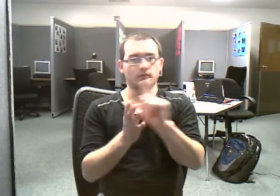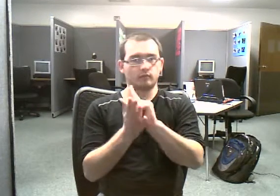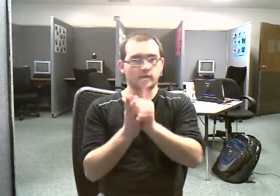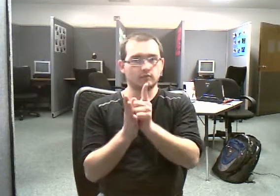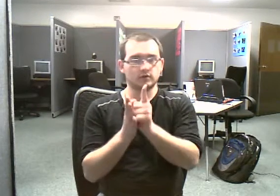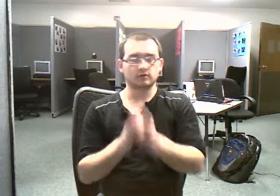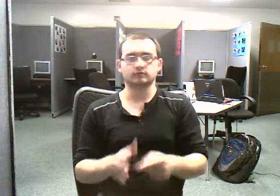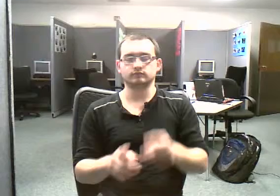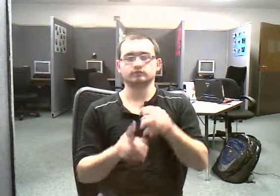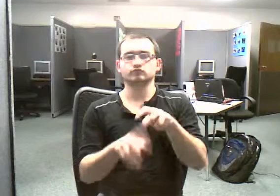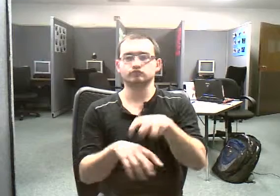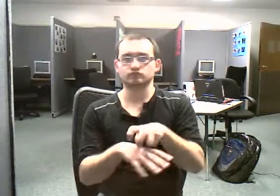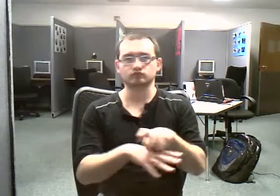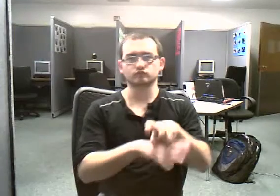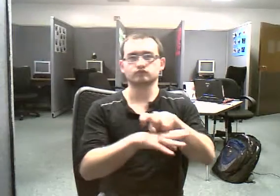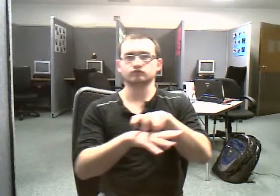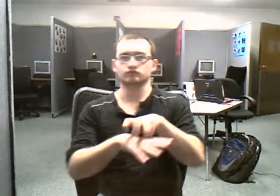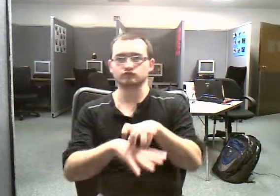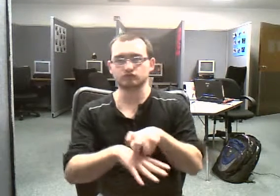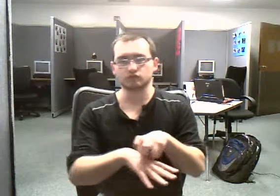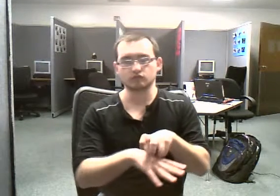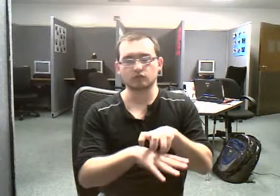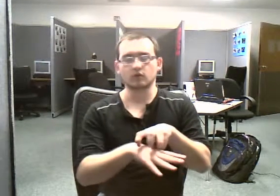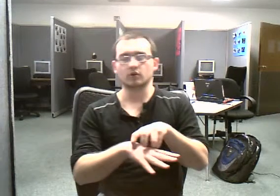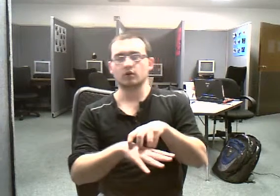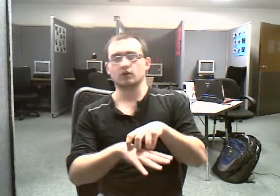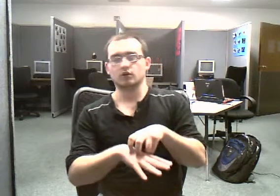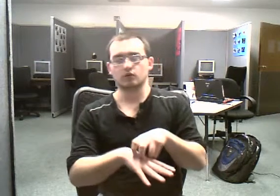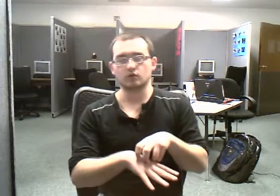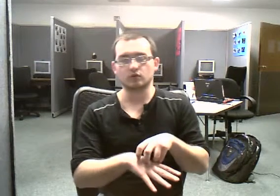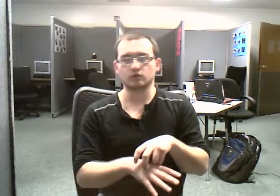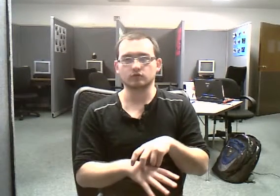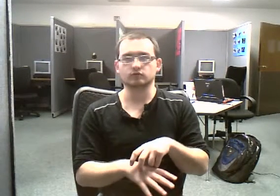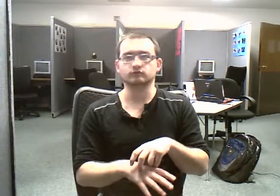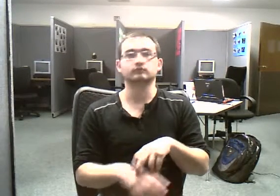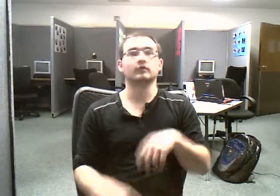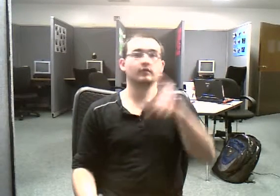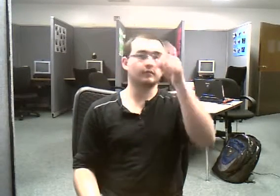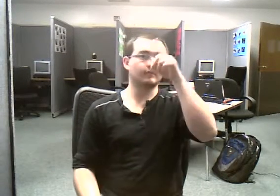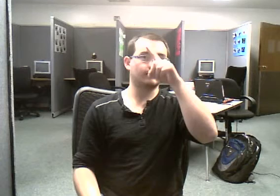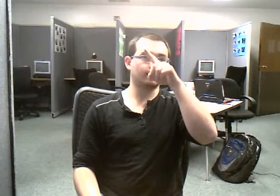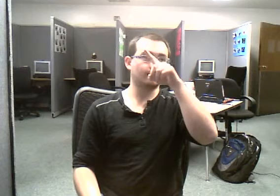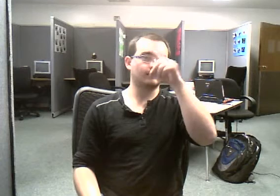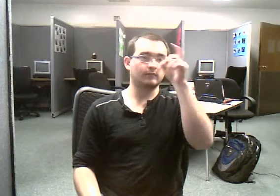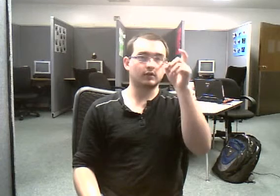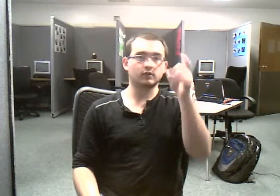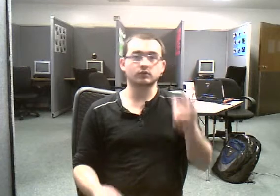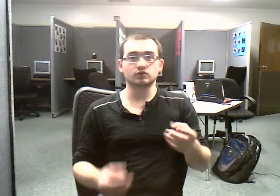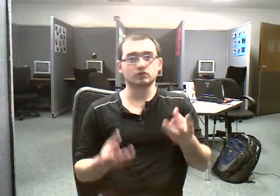wet, and because it's just transposed from a water-breathing animal to an air-breathing animal, it needs to sit on the